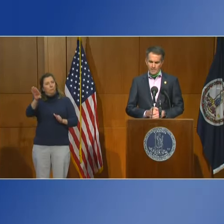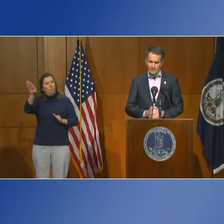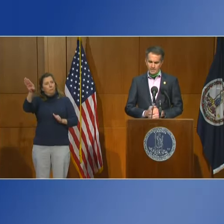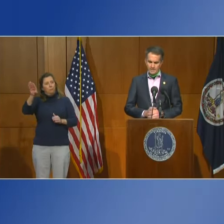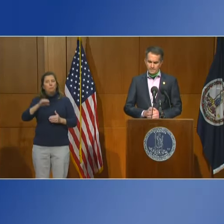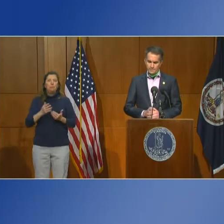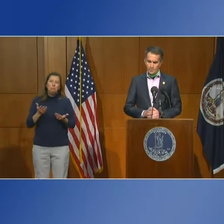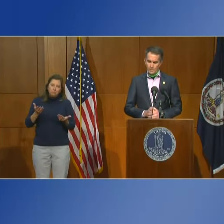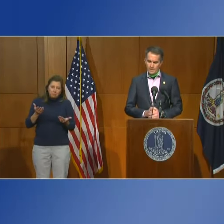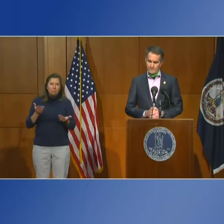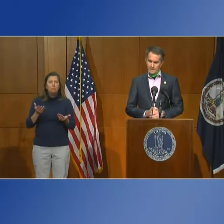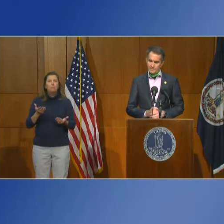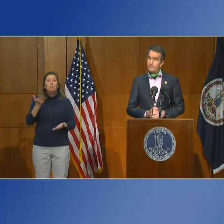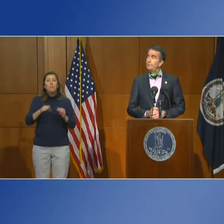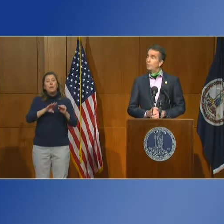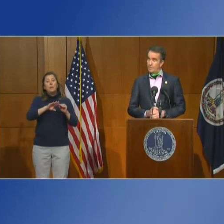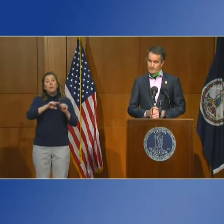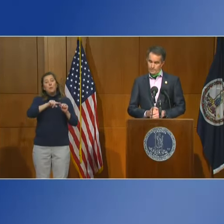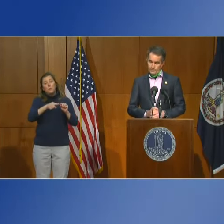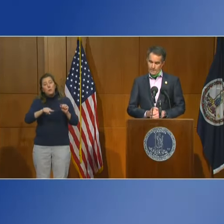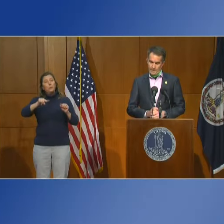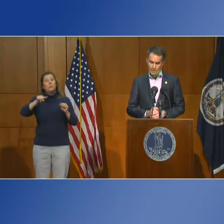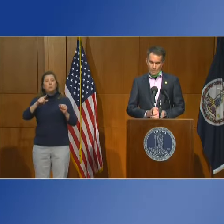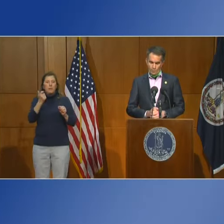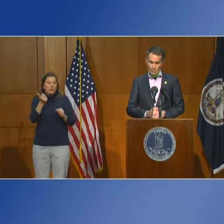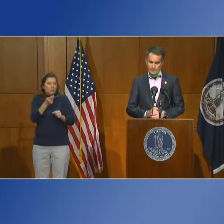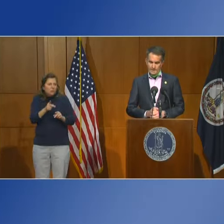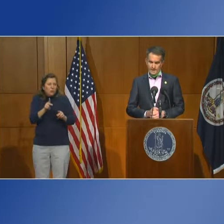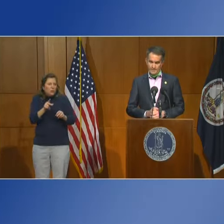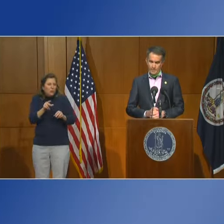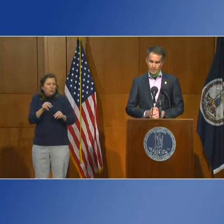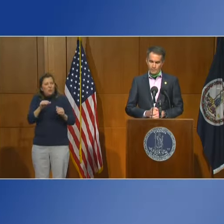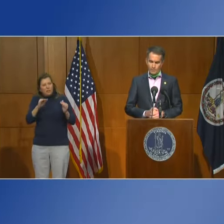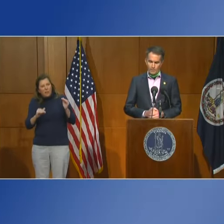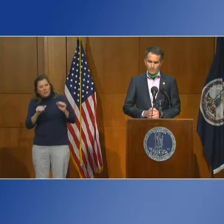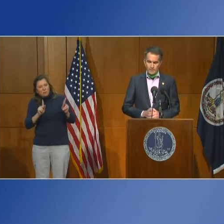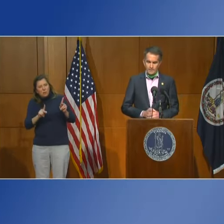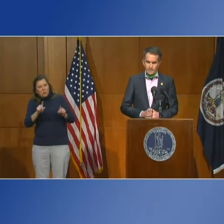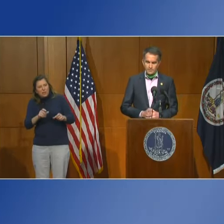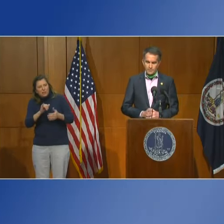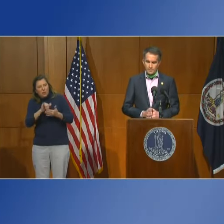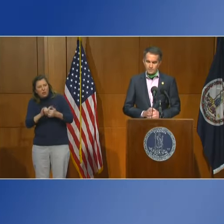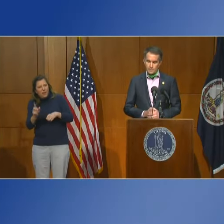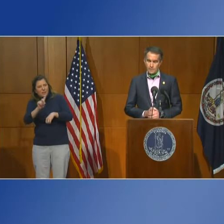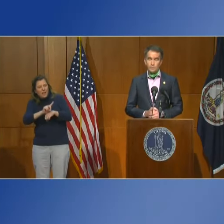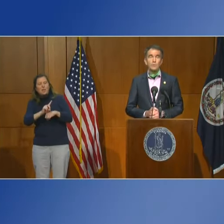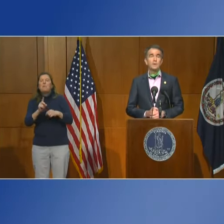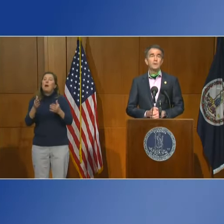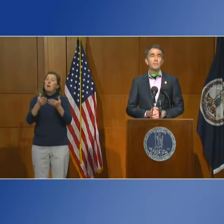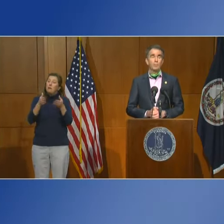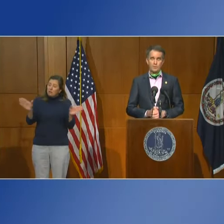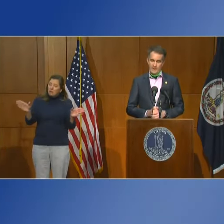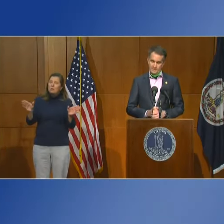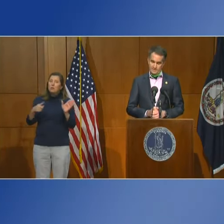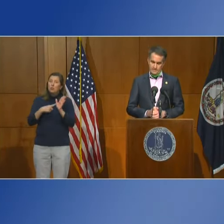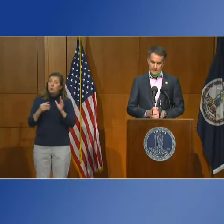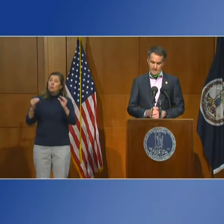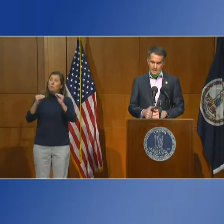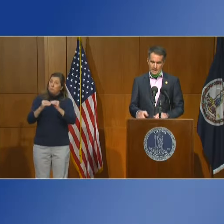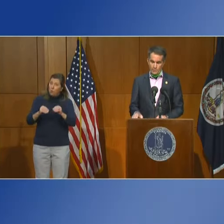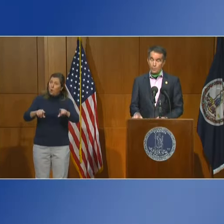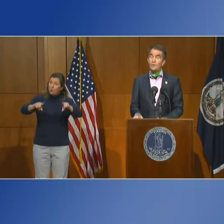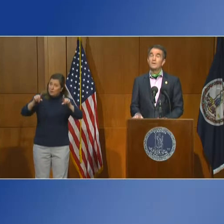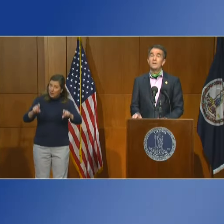There may be dips where we have tested fewer people on one day, but overall, this shows that we are doing more